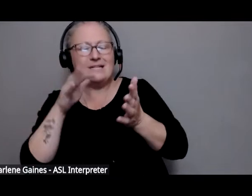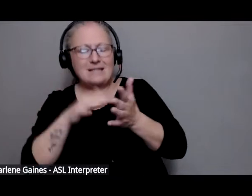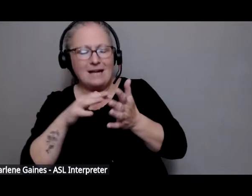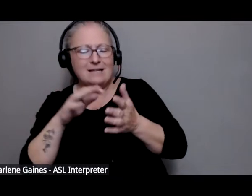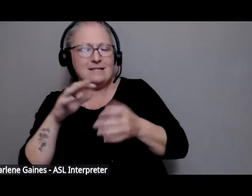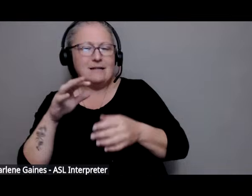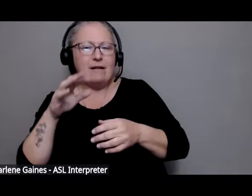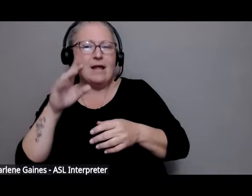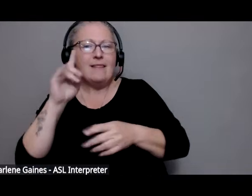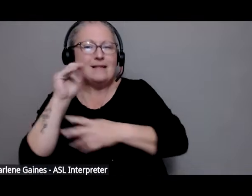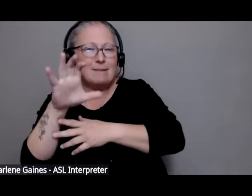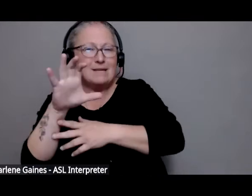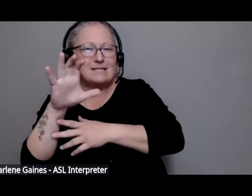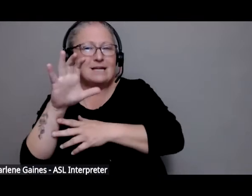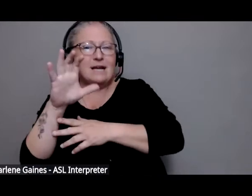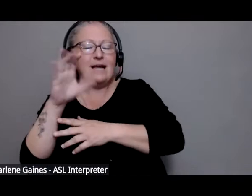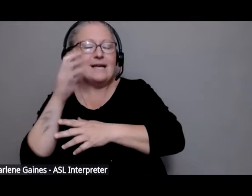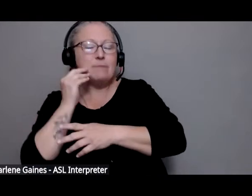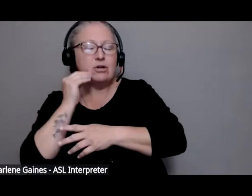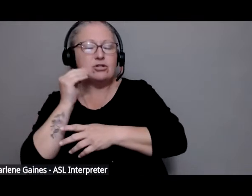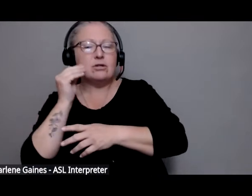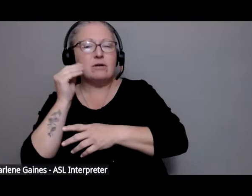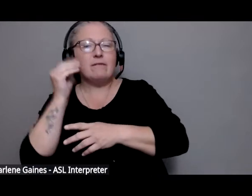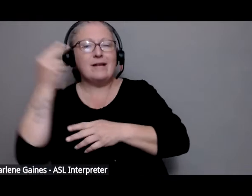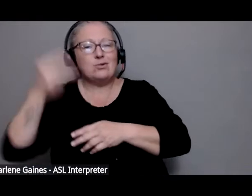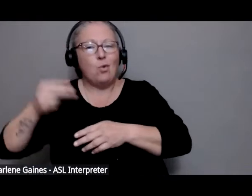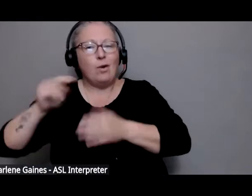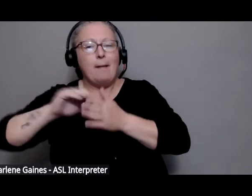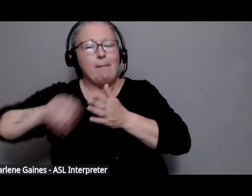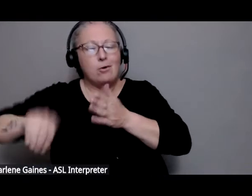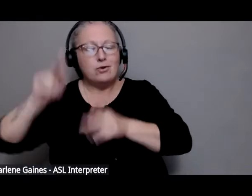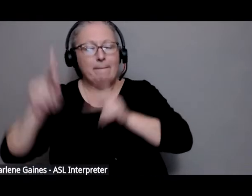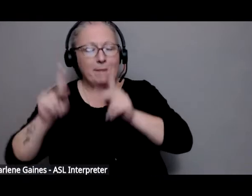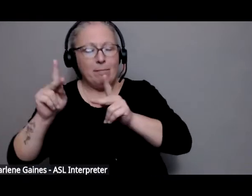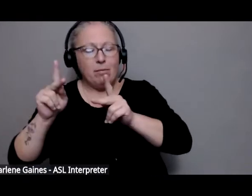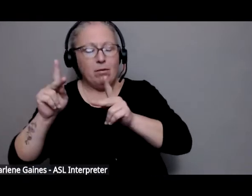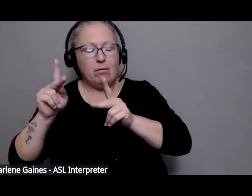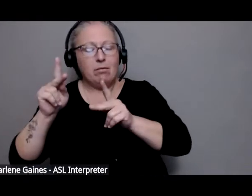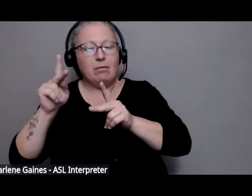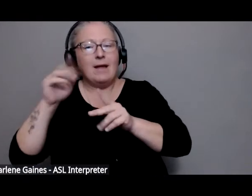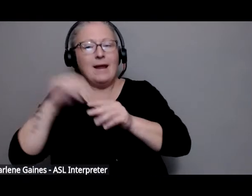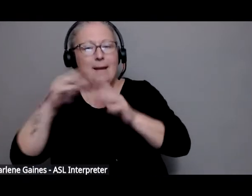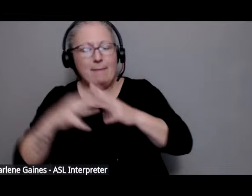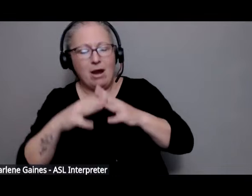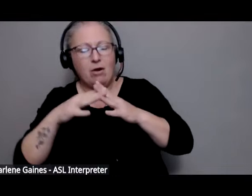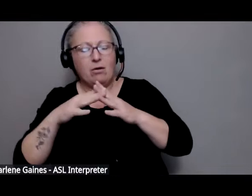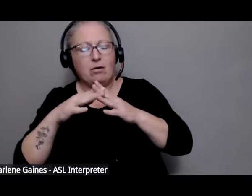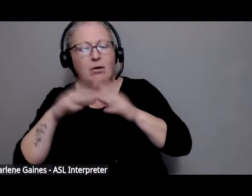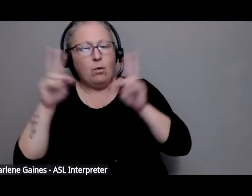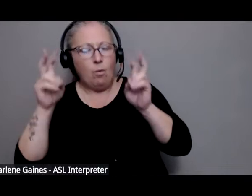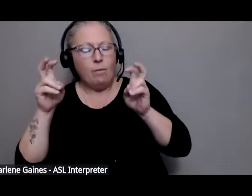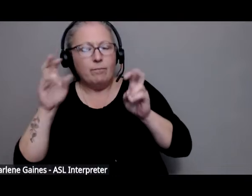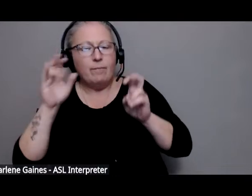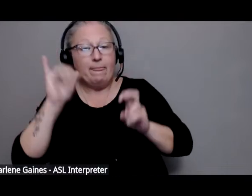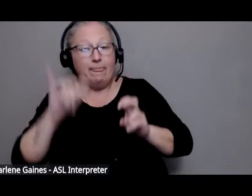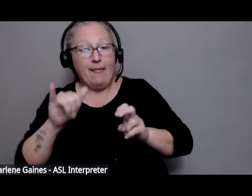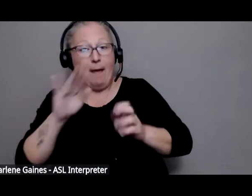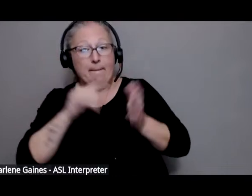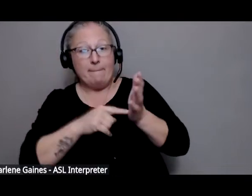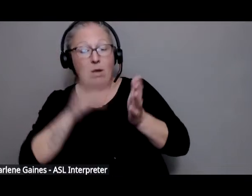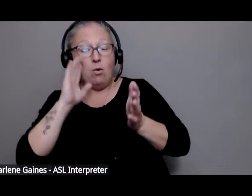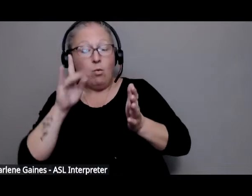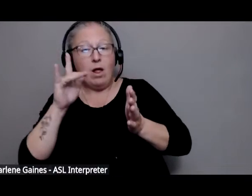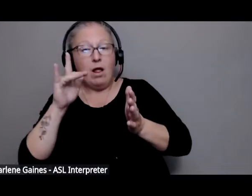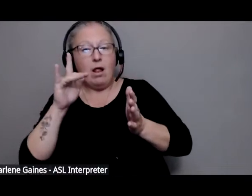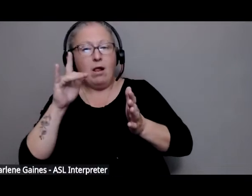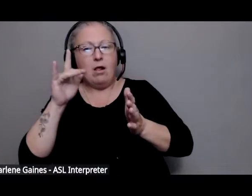domestic experience of historically marginalized people in America, end quote. This bill would undermine public education and restrict